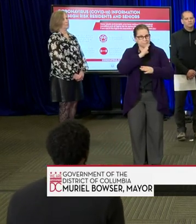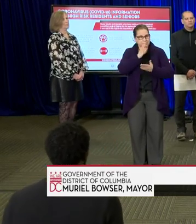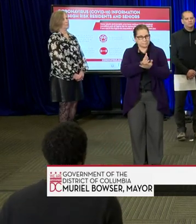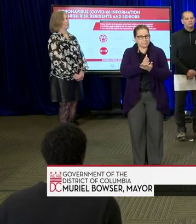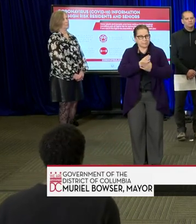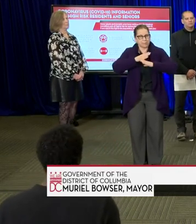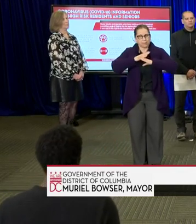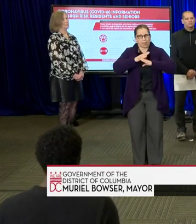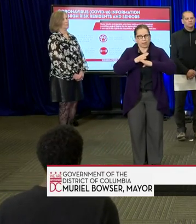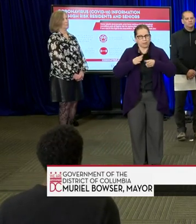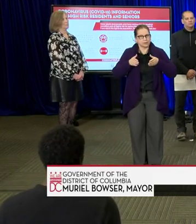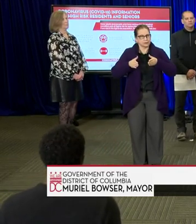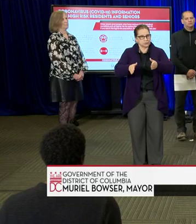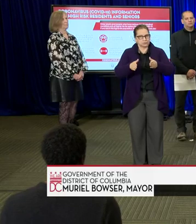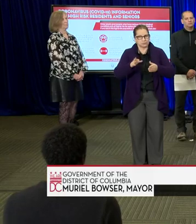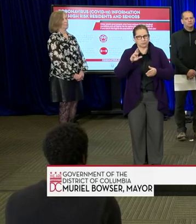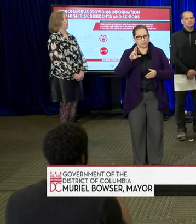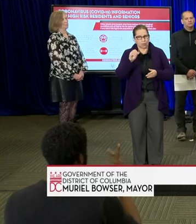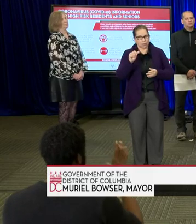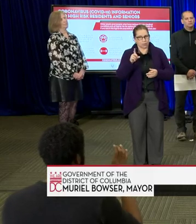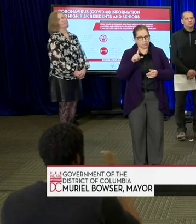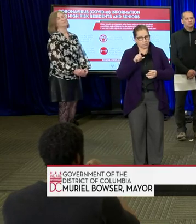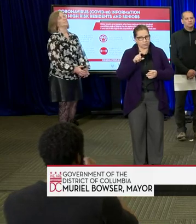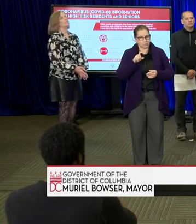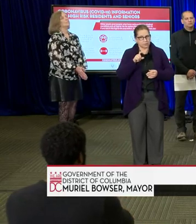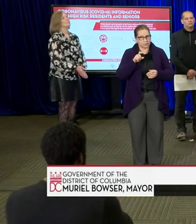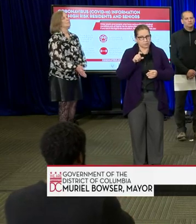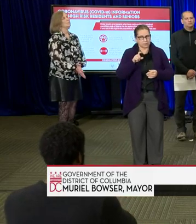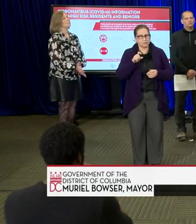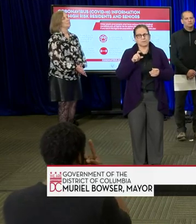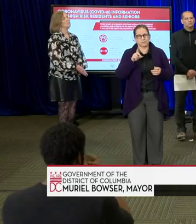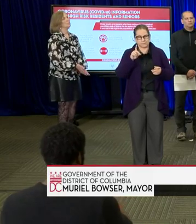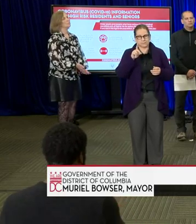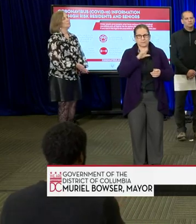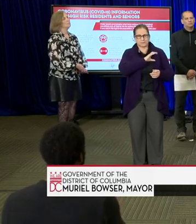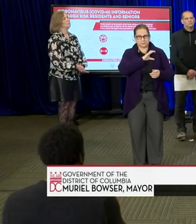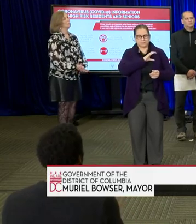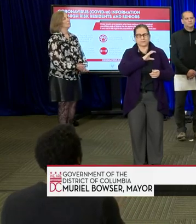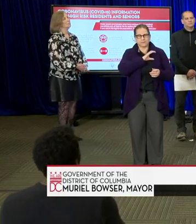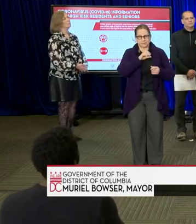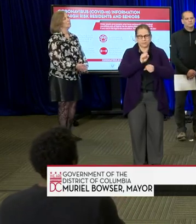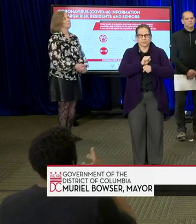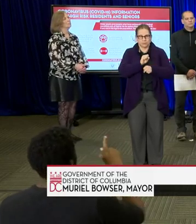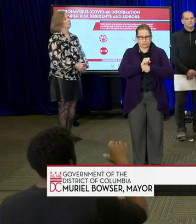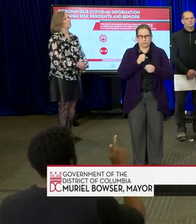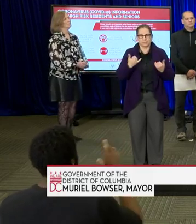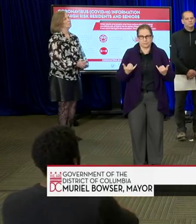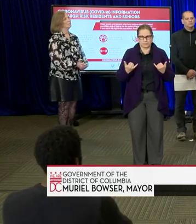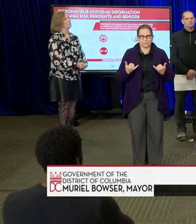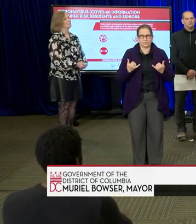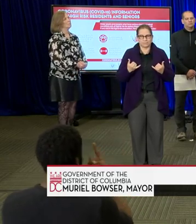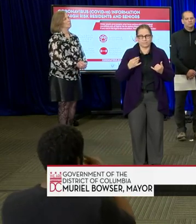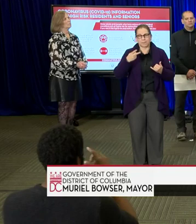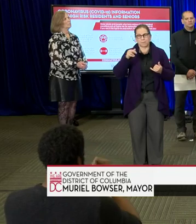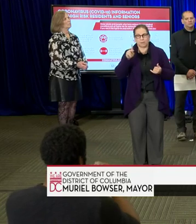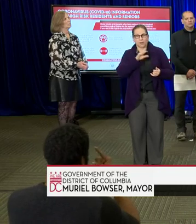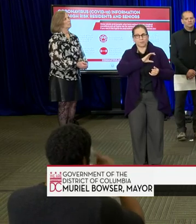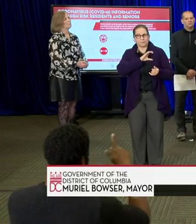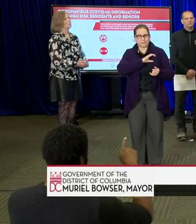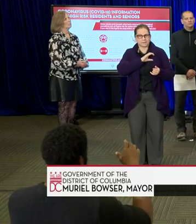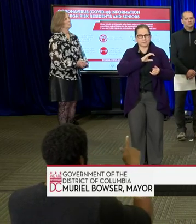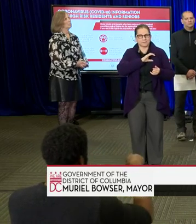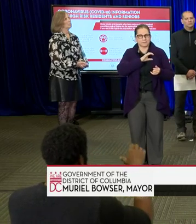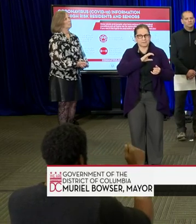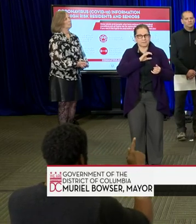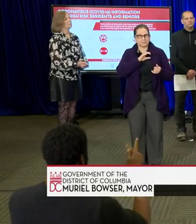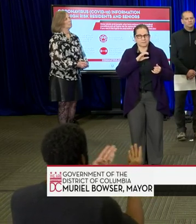Park Police work for the Park Service. On Friday, I had a conversation with the Secretary of